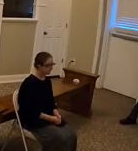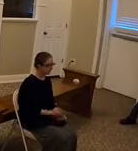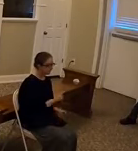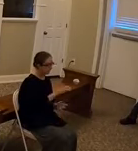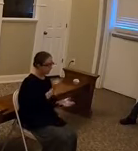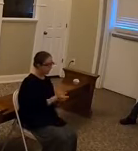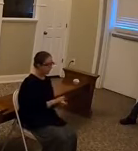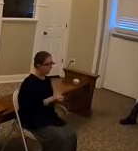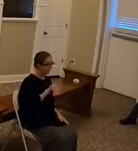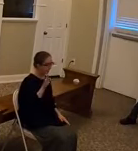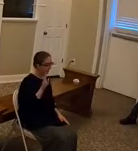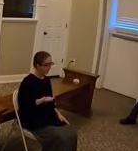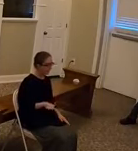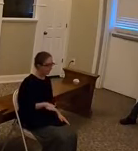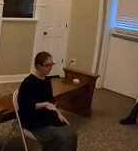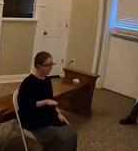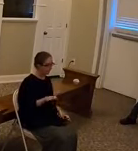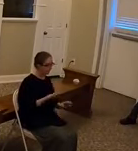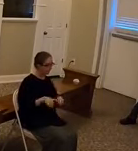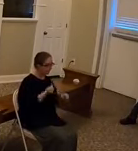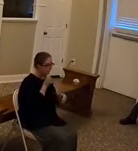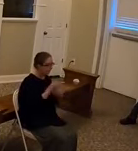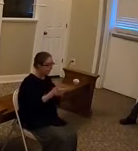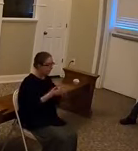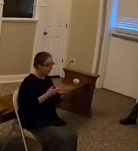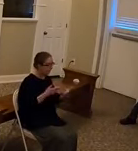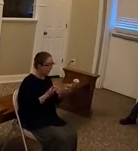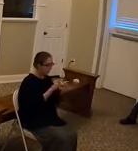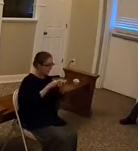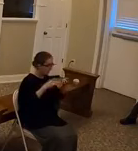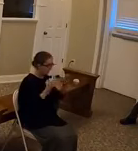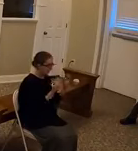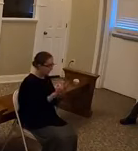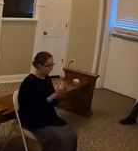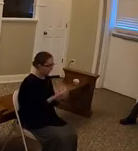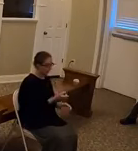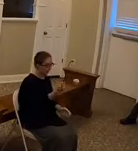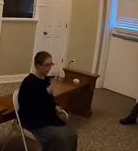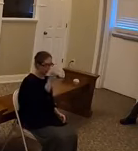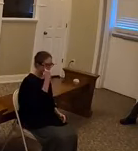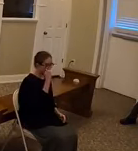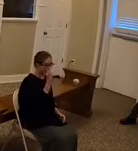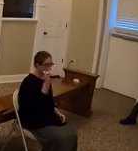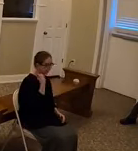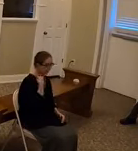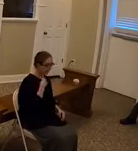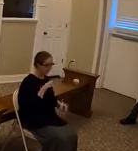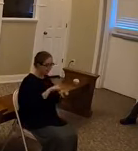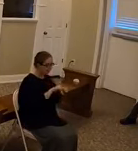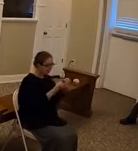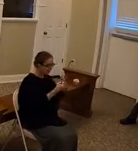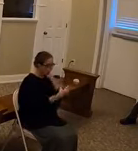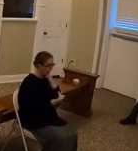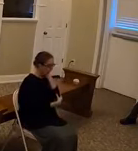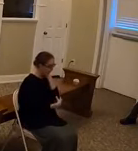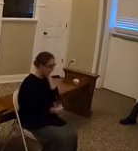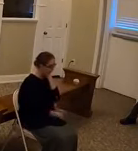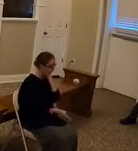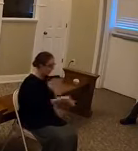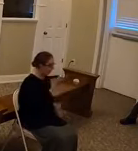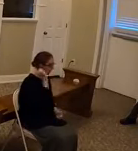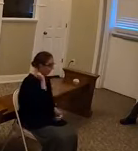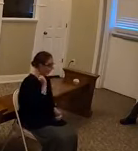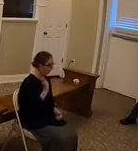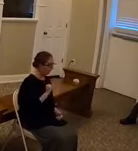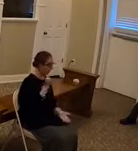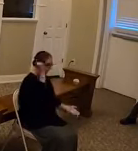When that kid, it didn't matter what kind of family he was from, it didn't matter how broke and poor they was,